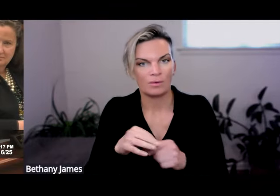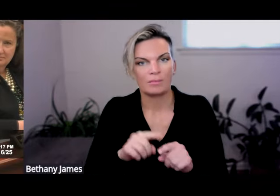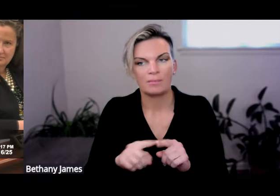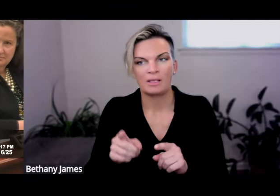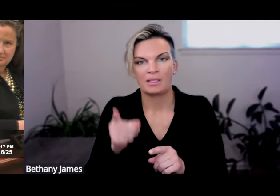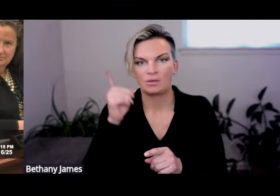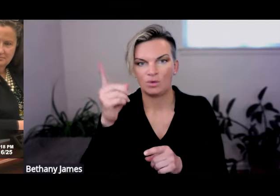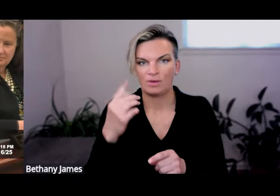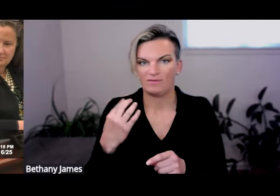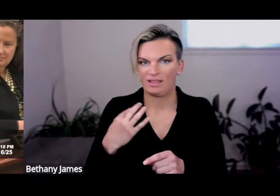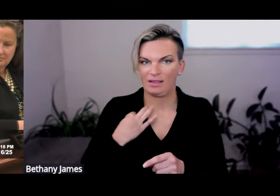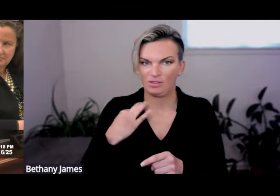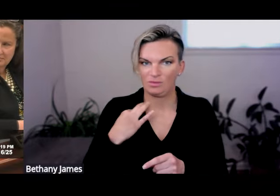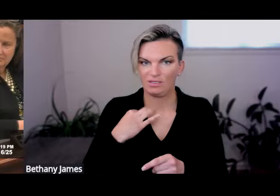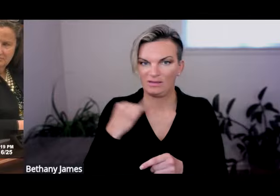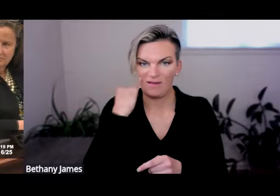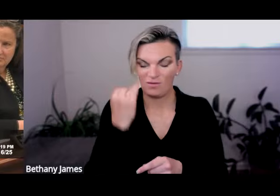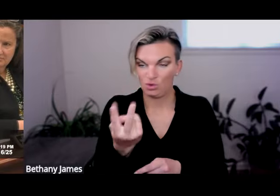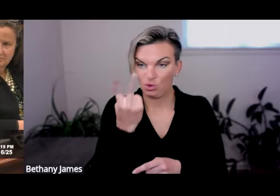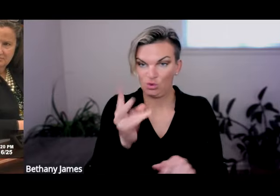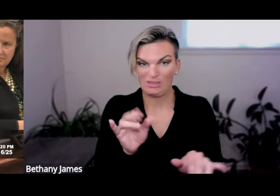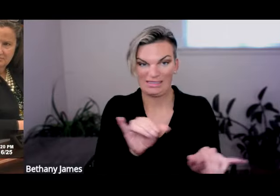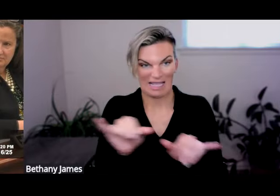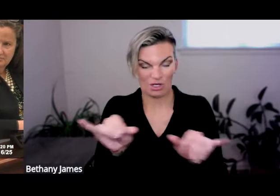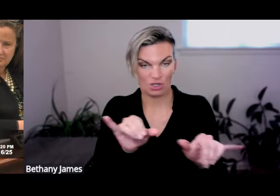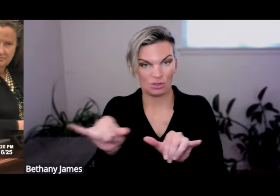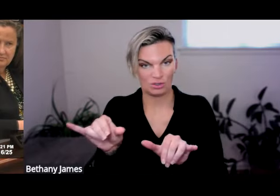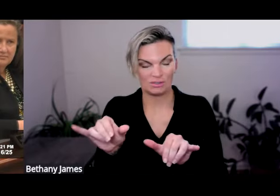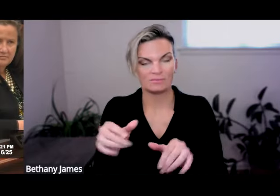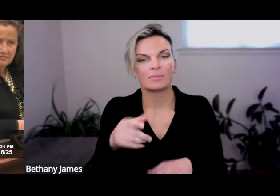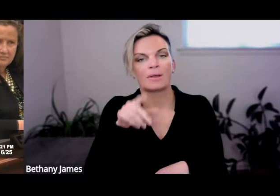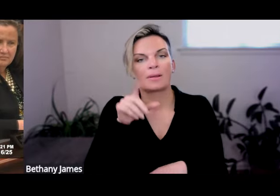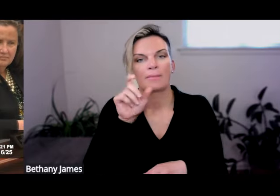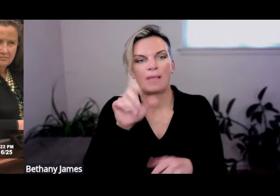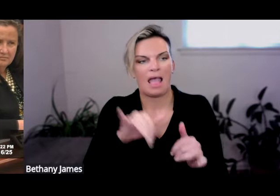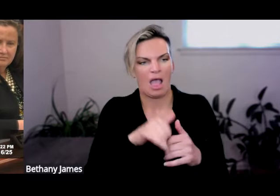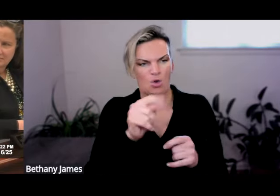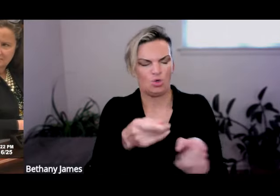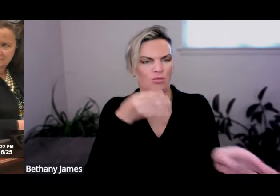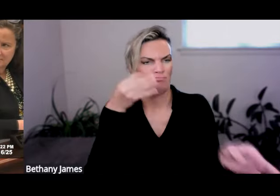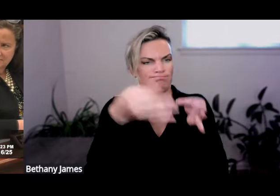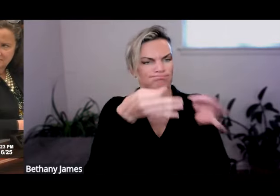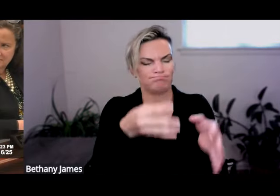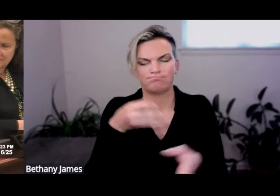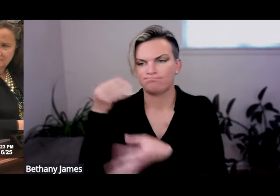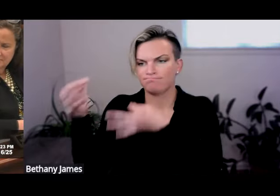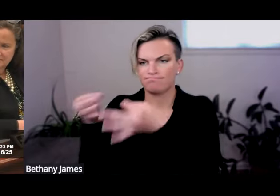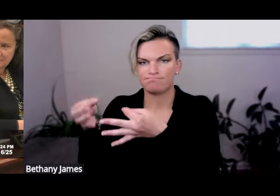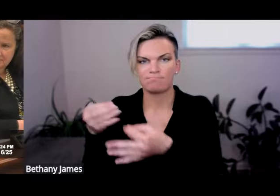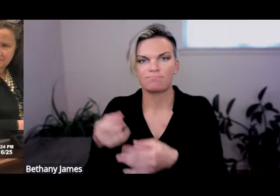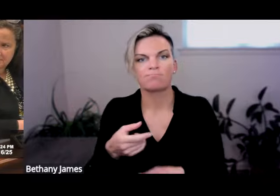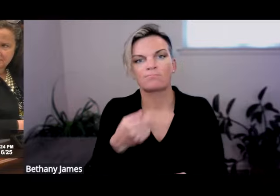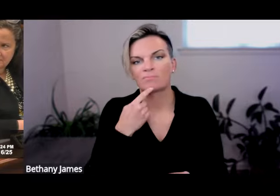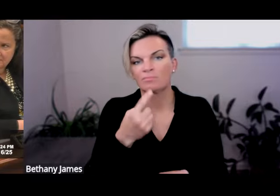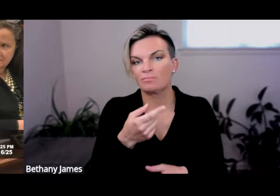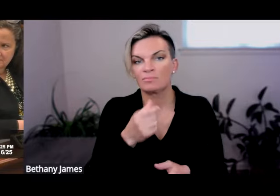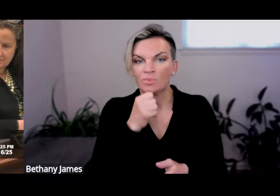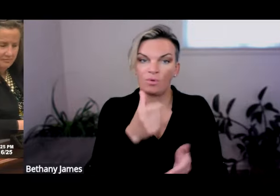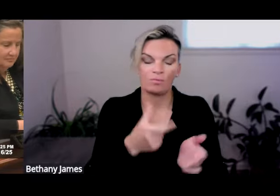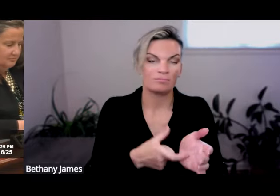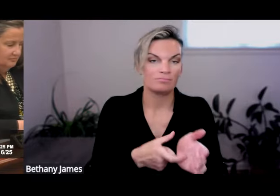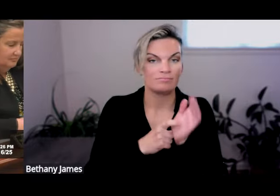And so if you have 2 standards, you got to have a way to break them down. You're saying, but don't have to have 2